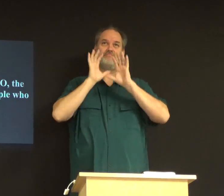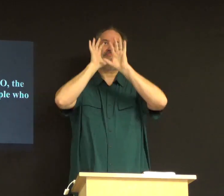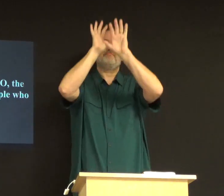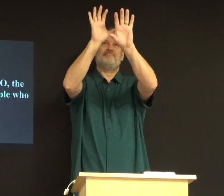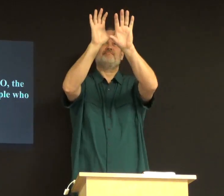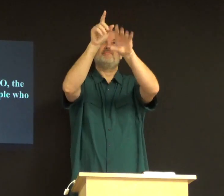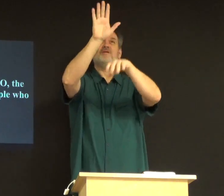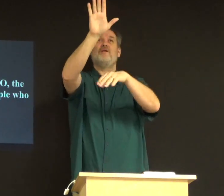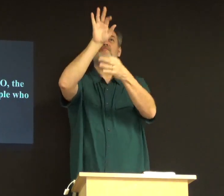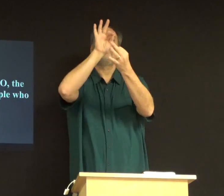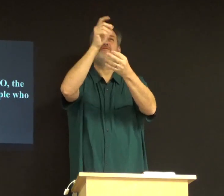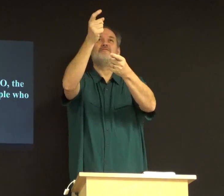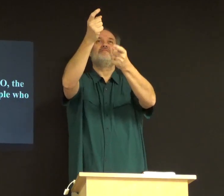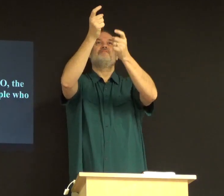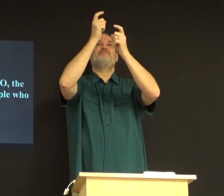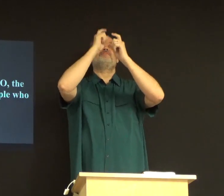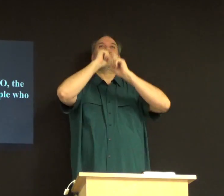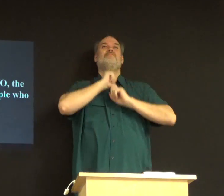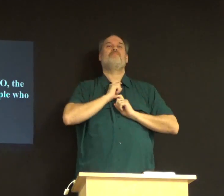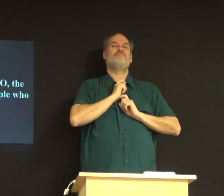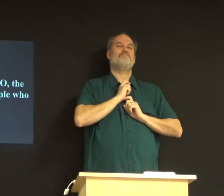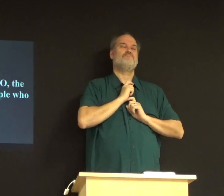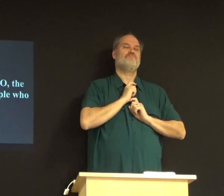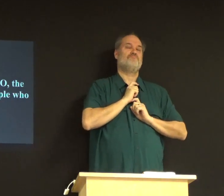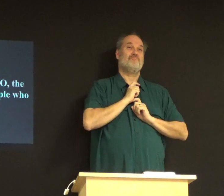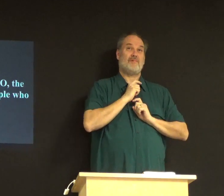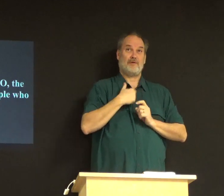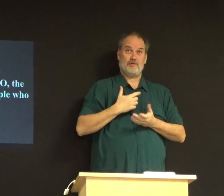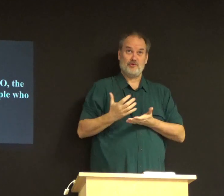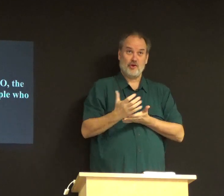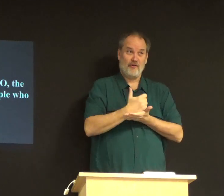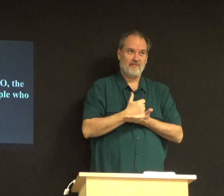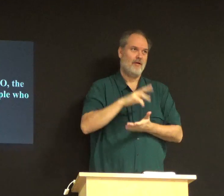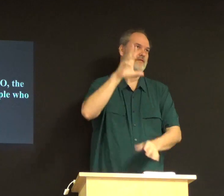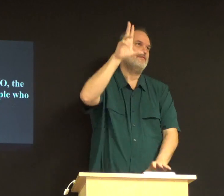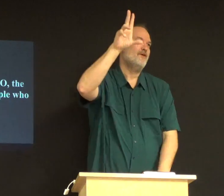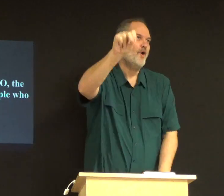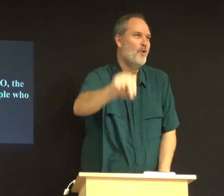believe in his work on the cross. He did it for me instead of,